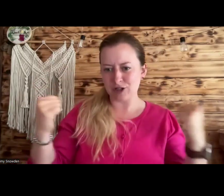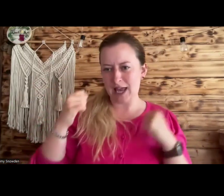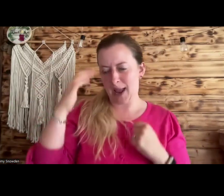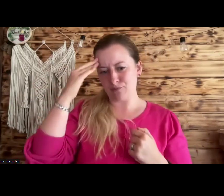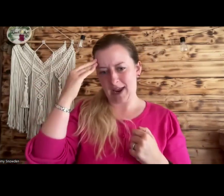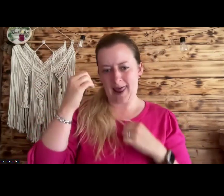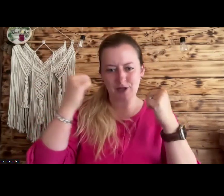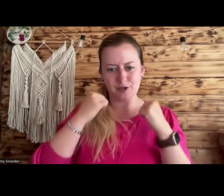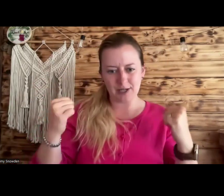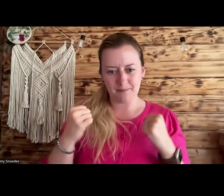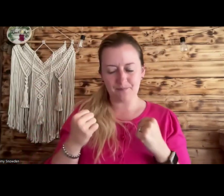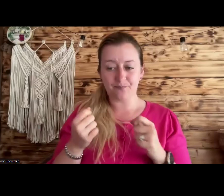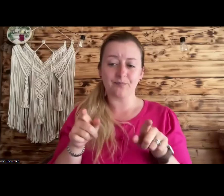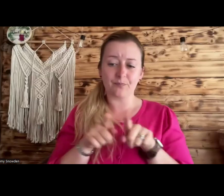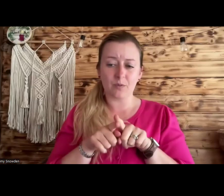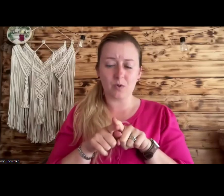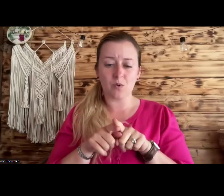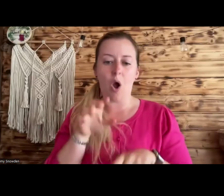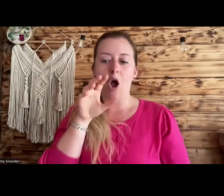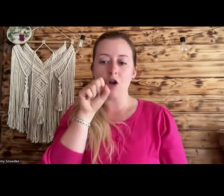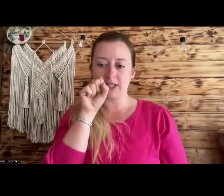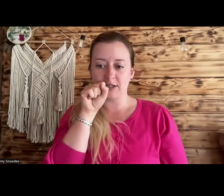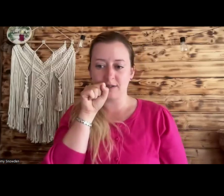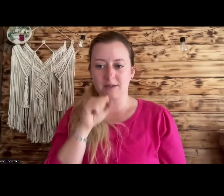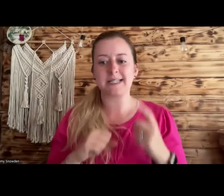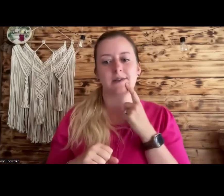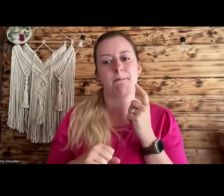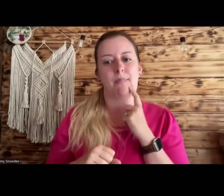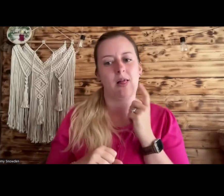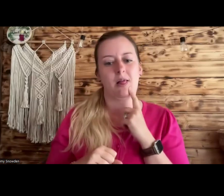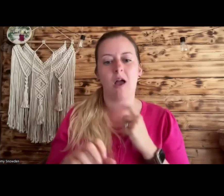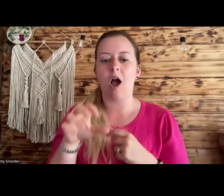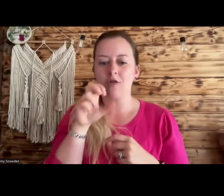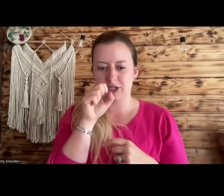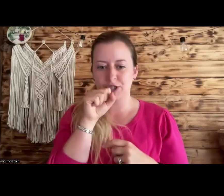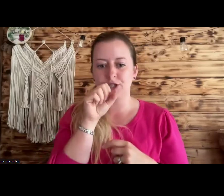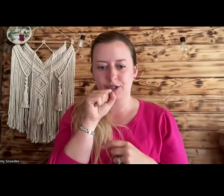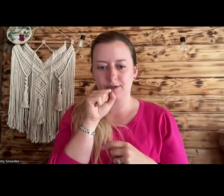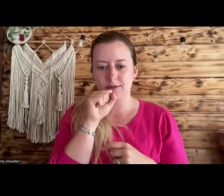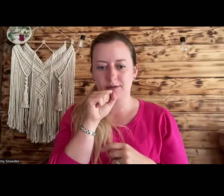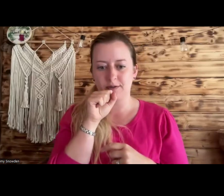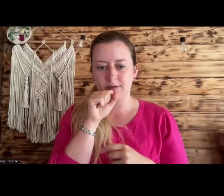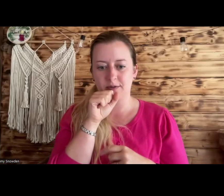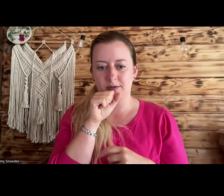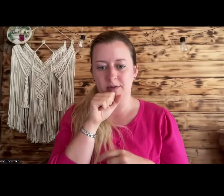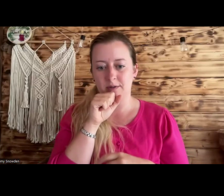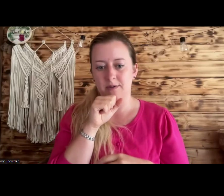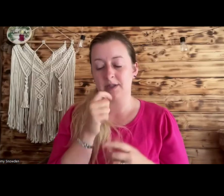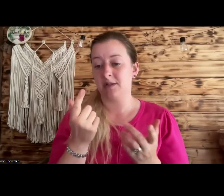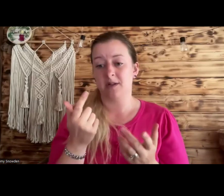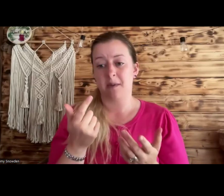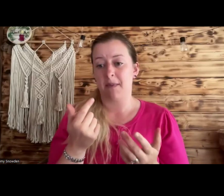orange. Most of us will have a wild orange. Literally, we're just going to, several times a day, pop it in our